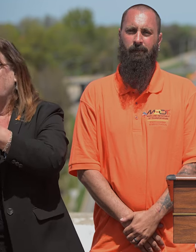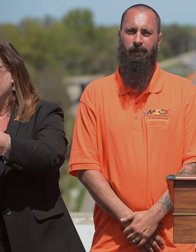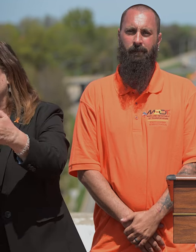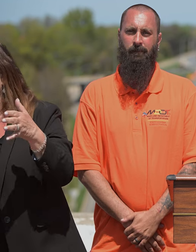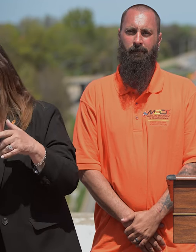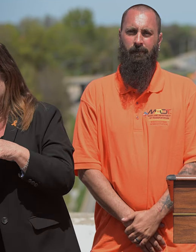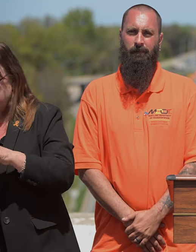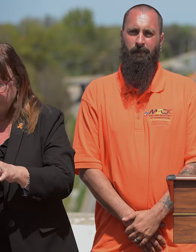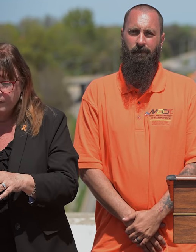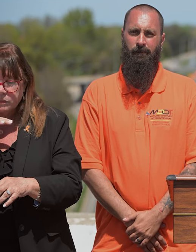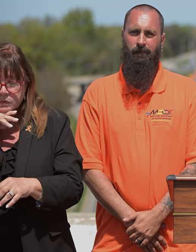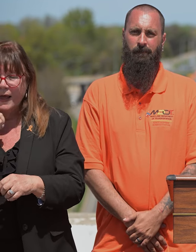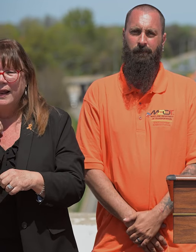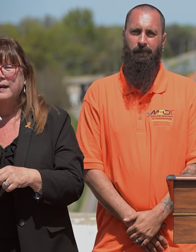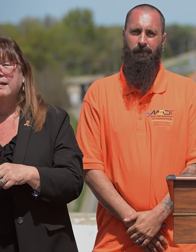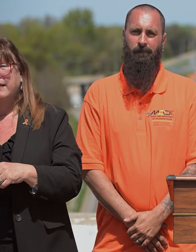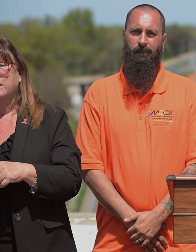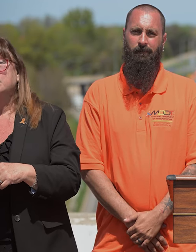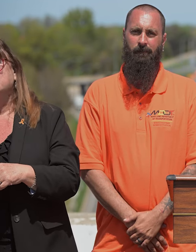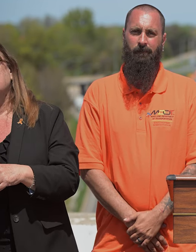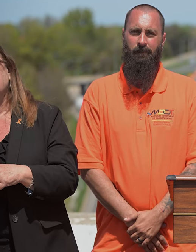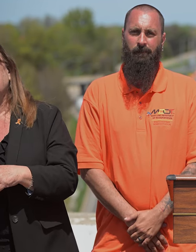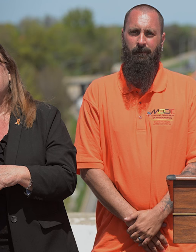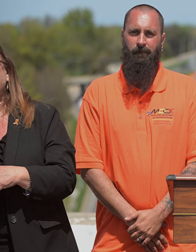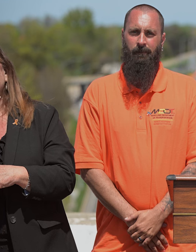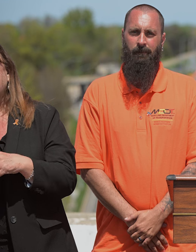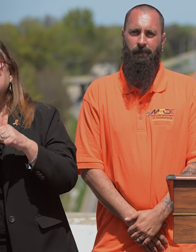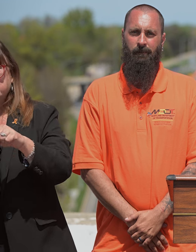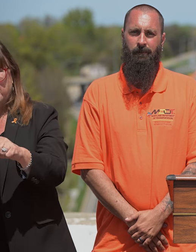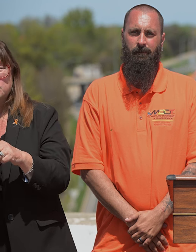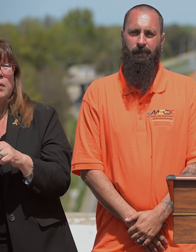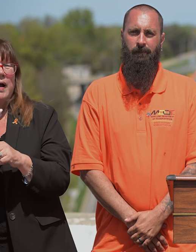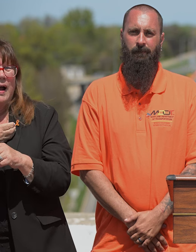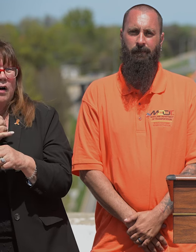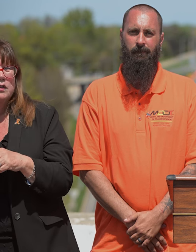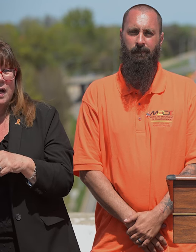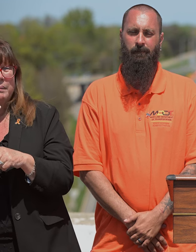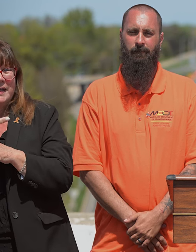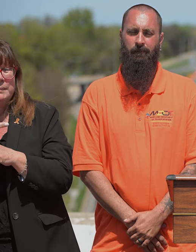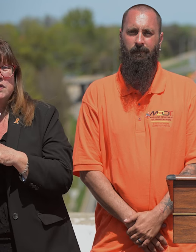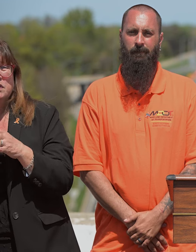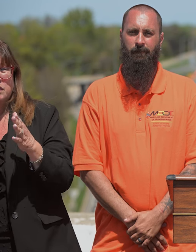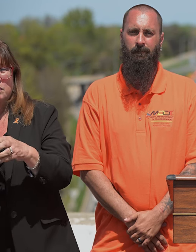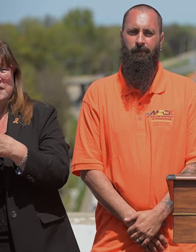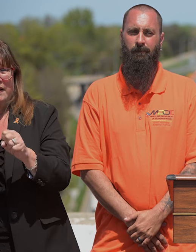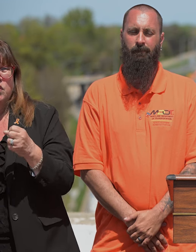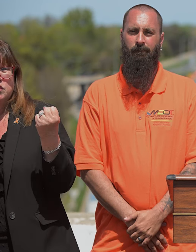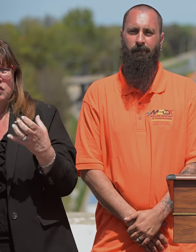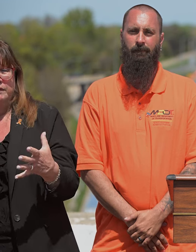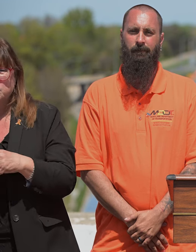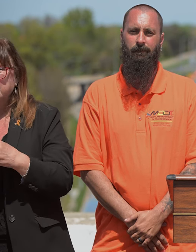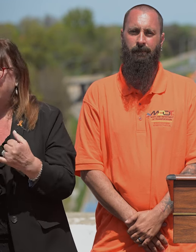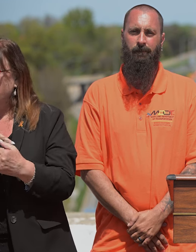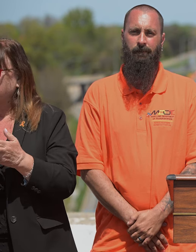litter, and pretty soon mowing grass. Our job keeps the roads safe for drivers. Today, we are asking